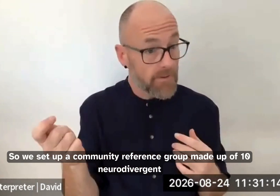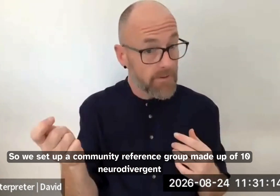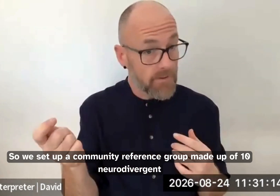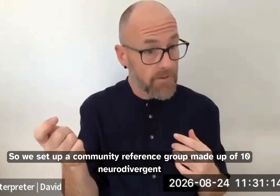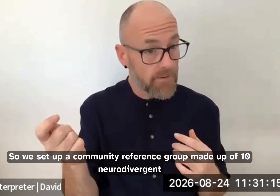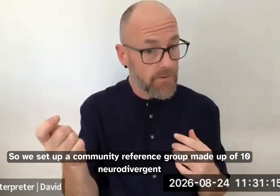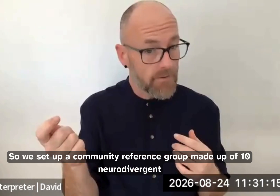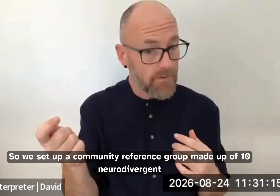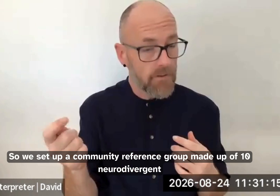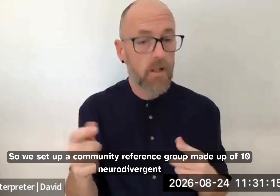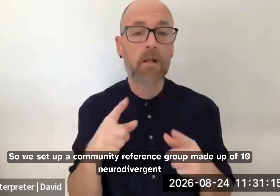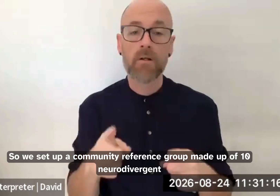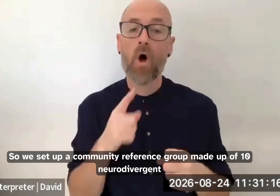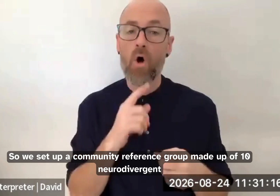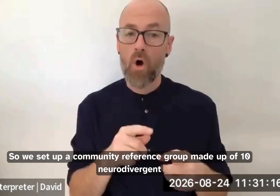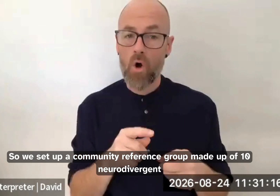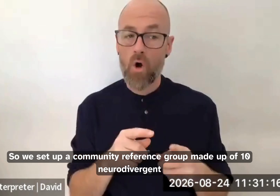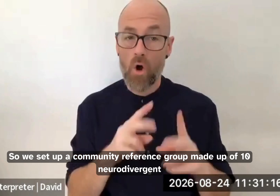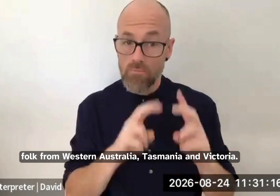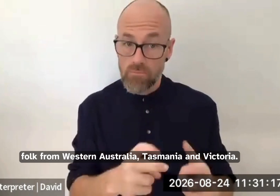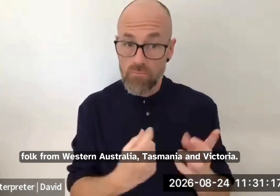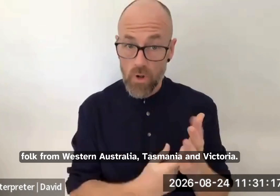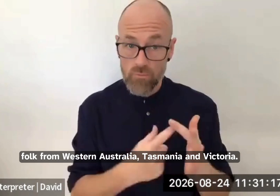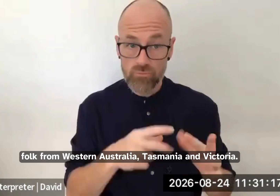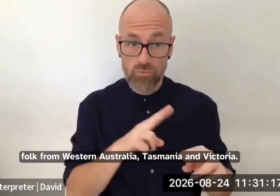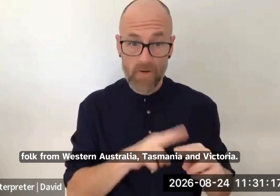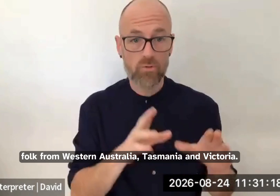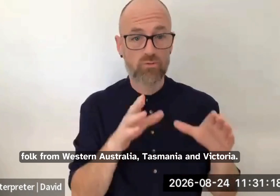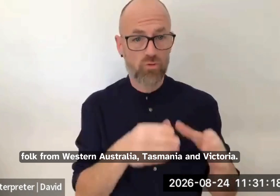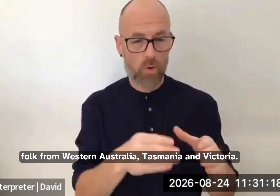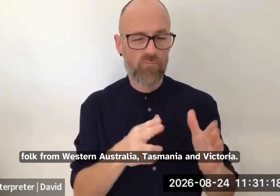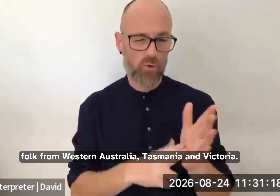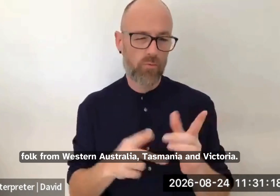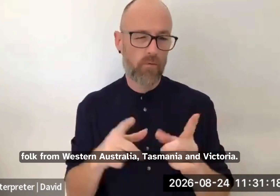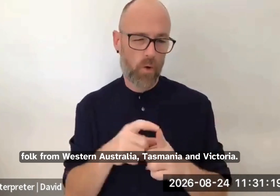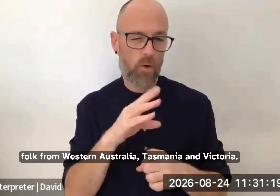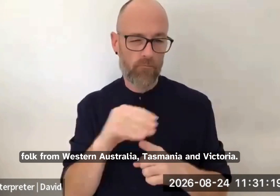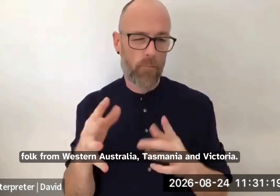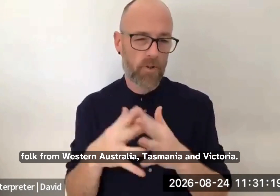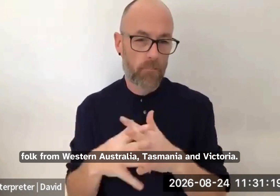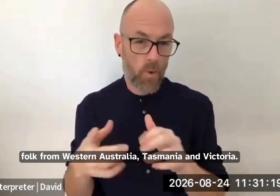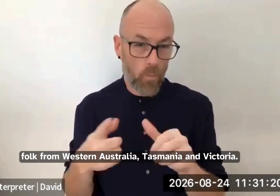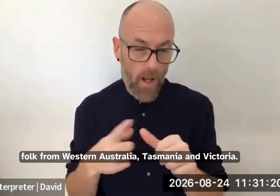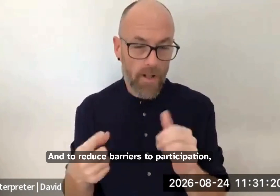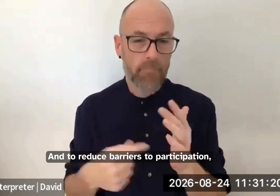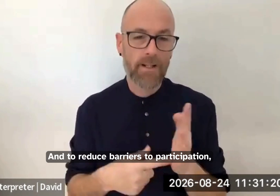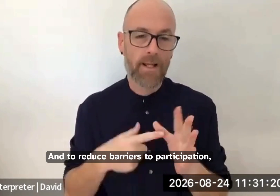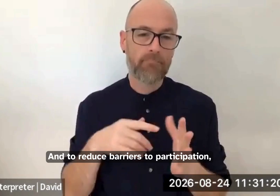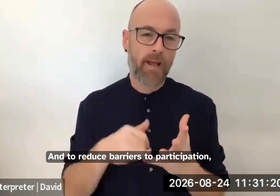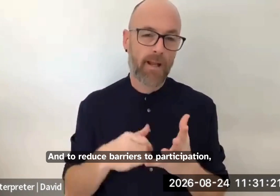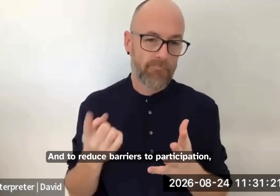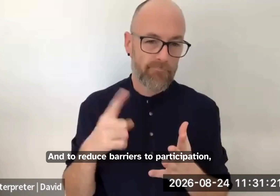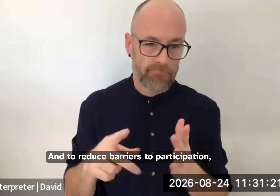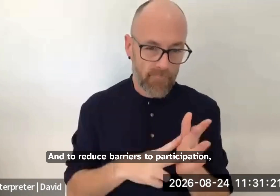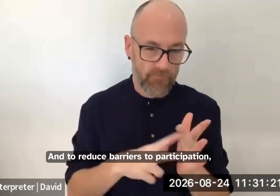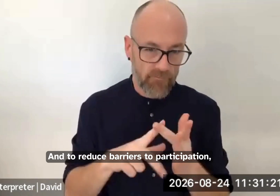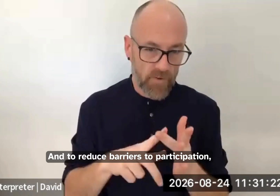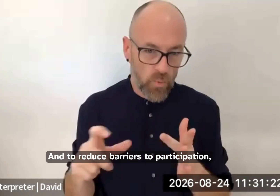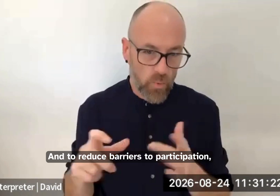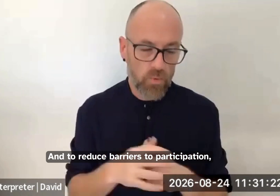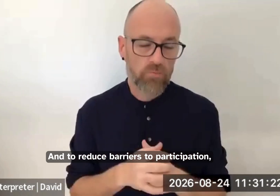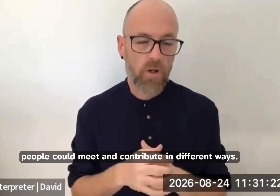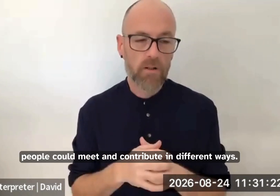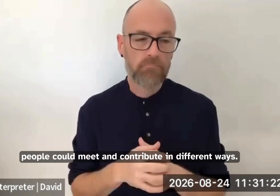So we set up a community reference group made up of 10 neurodivergent folk from Western Australia, Tasmania, and Victoria. And to reduce barriers